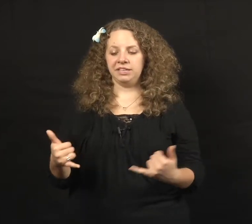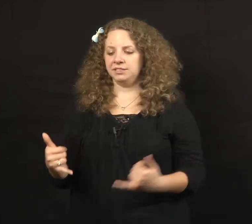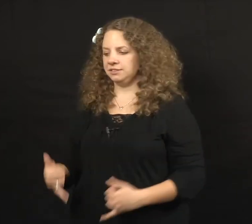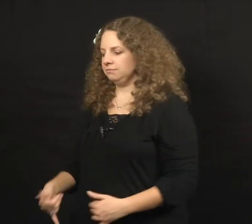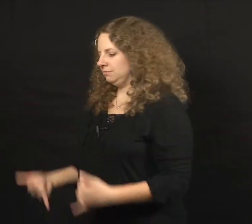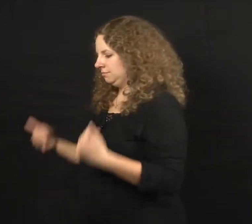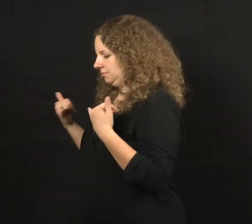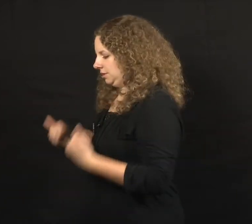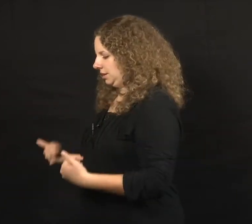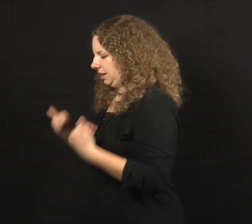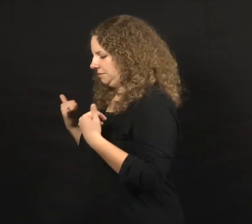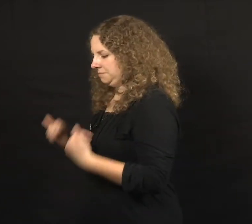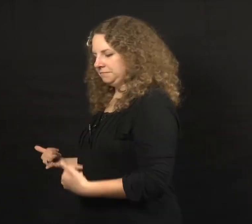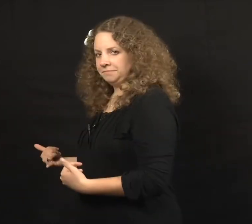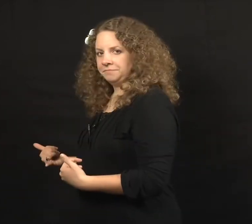twice, today.